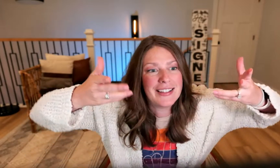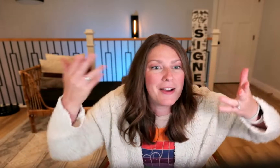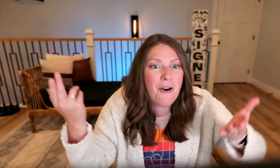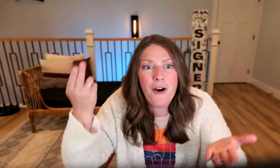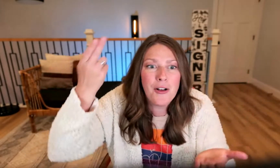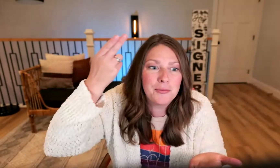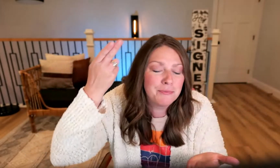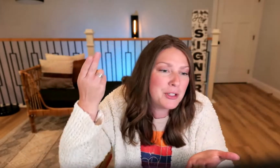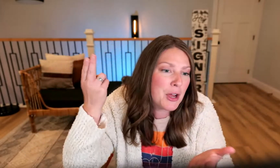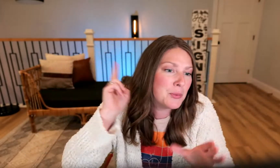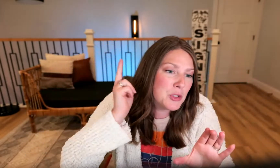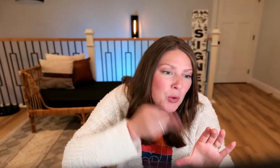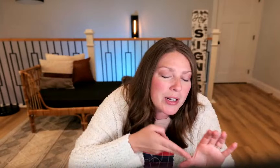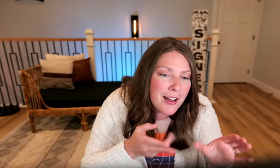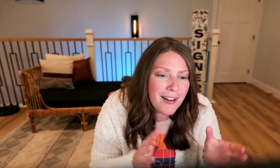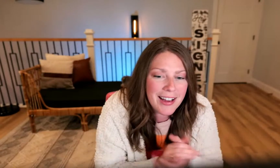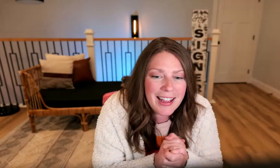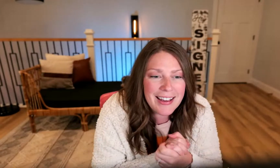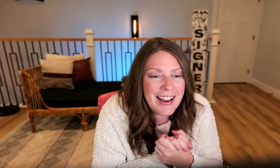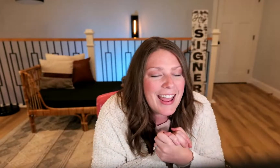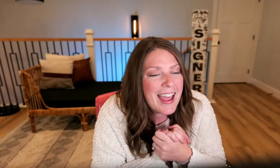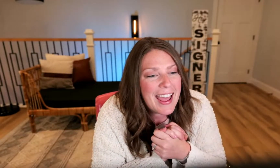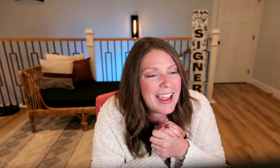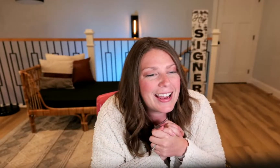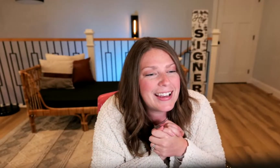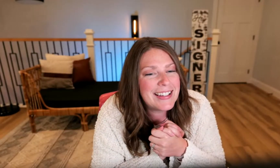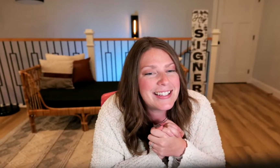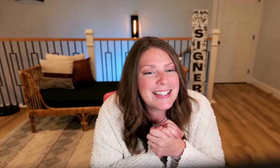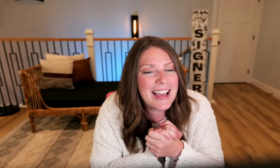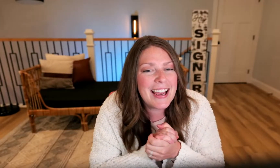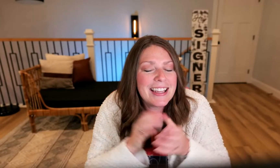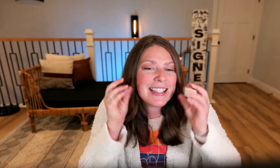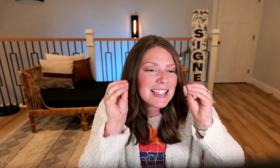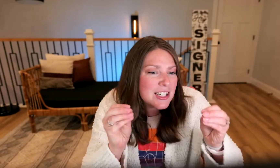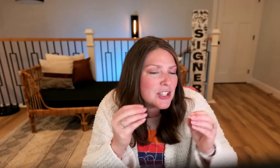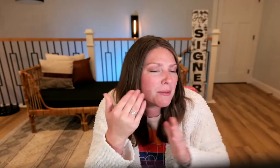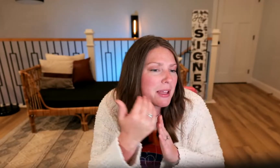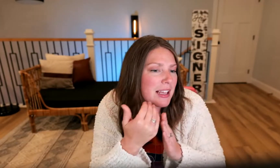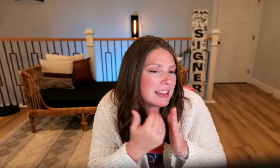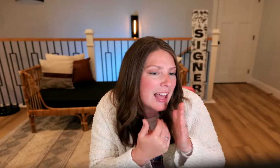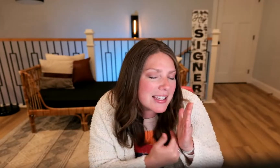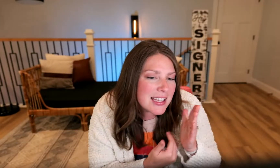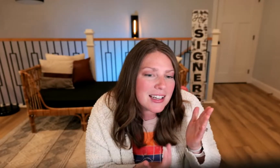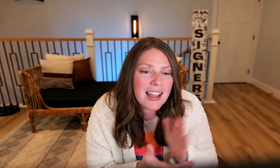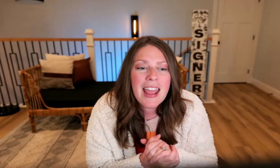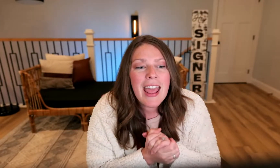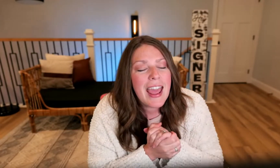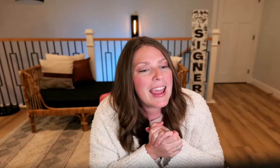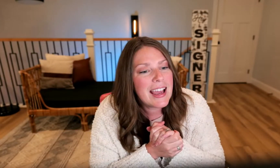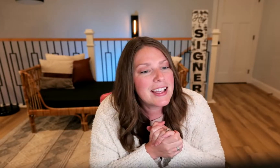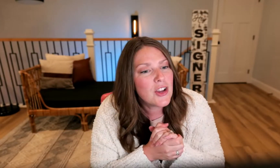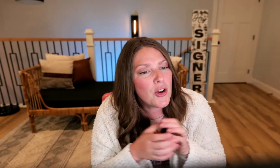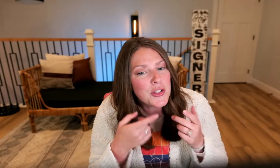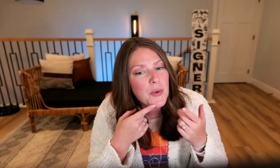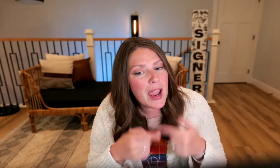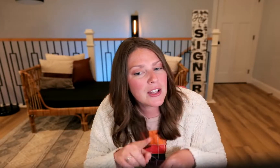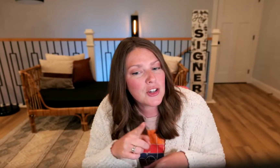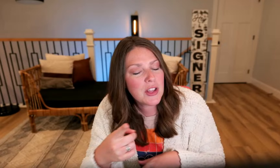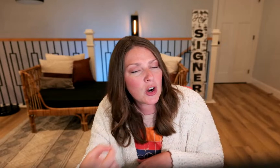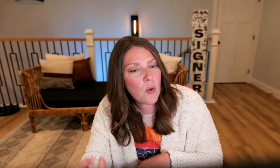have all, joined on in, and get to teach them like a lesson and also answer their